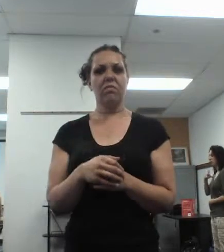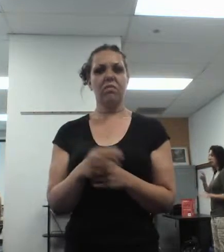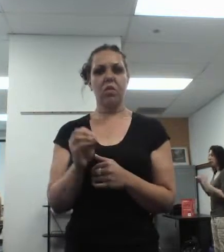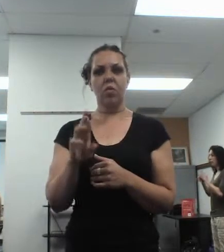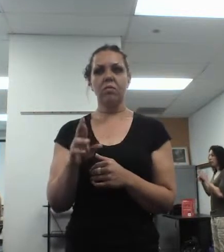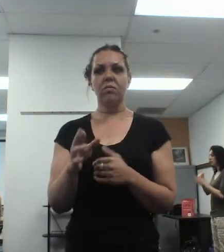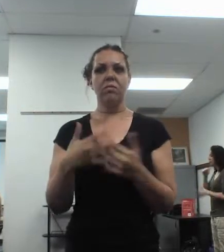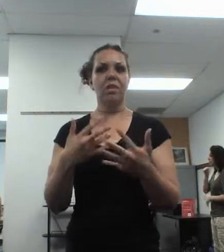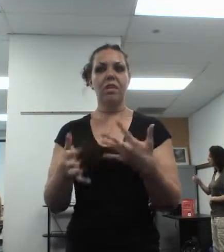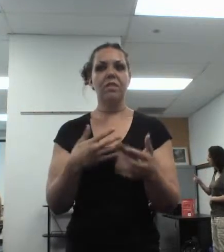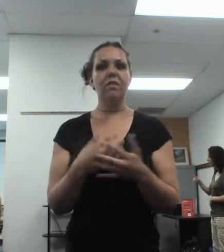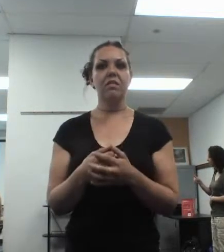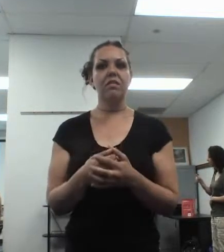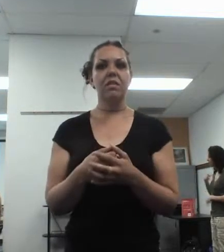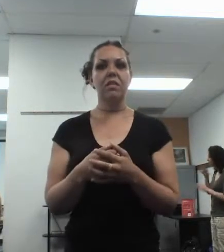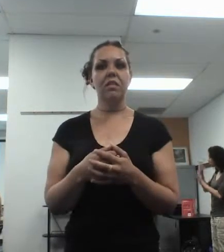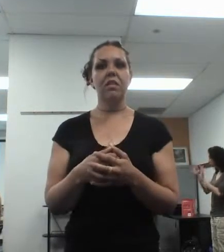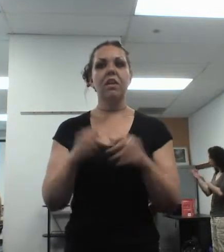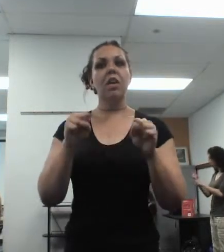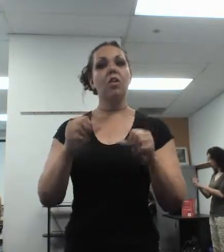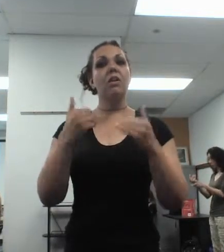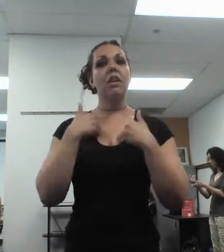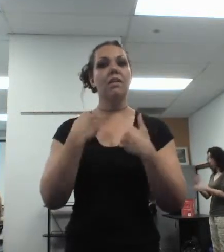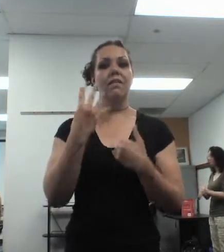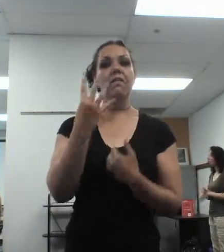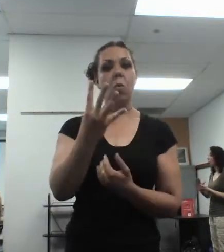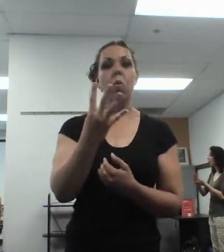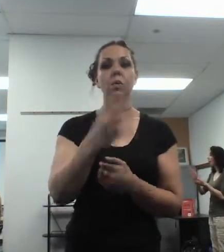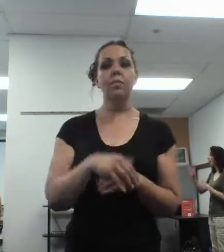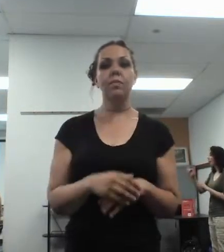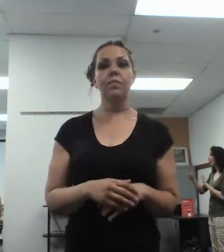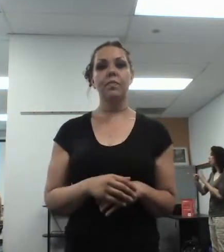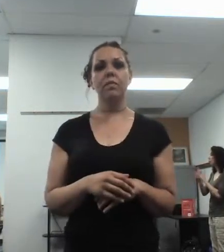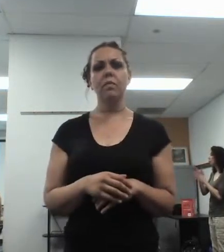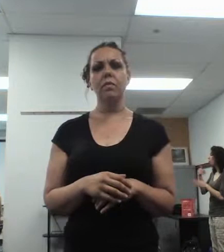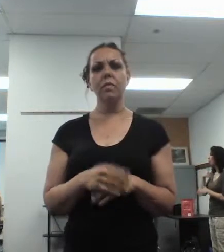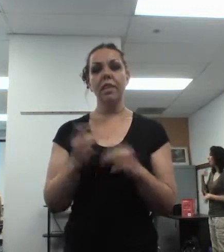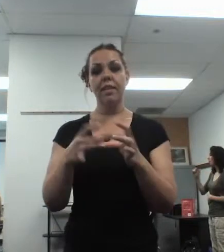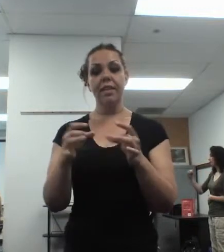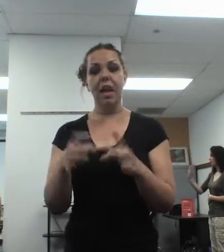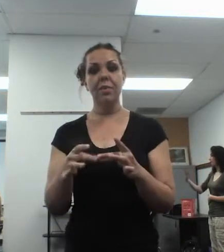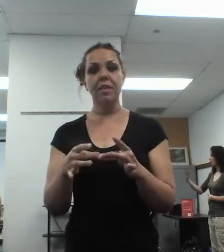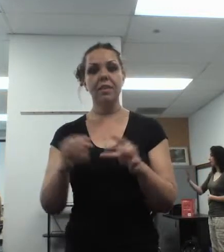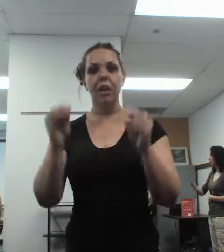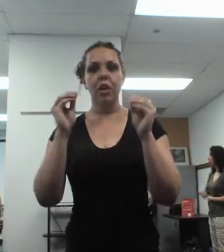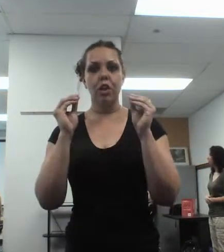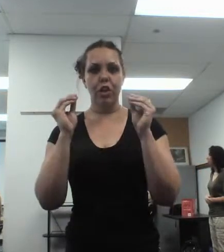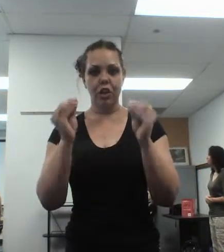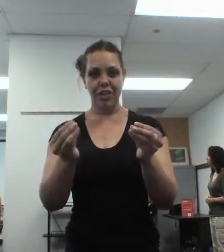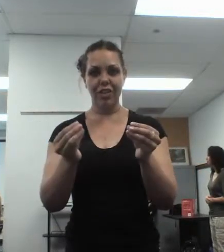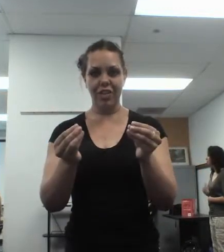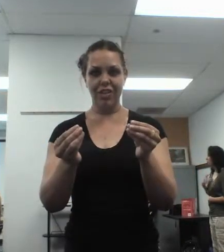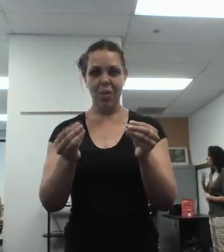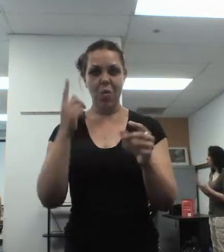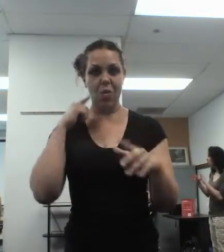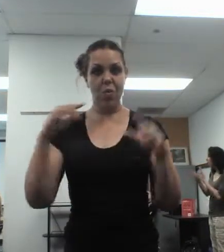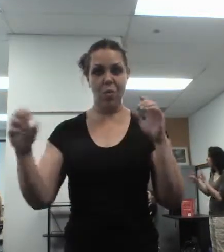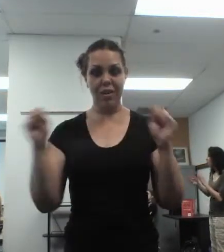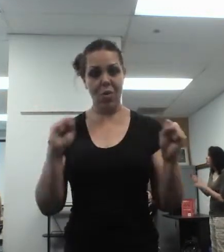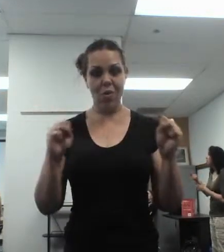should get 4 and 4. The comments would be no distracting mannerisms, no self-vocalization, 4 and 4. That's